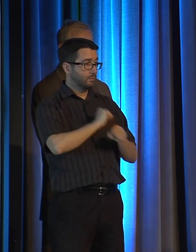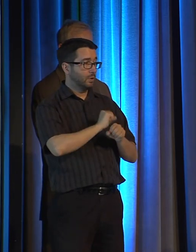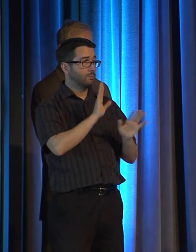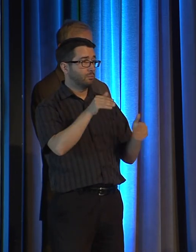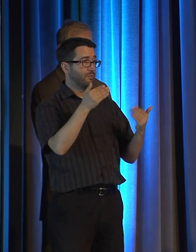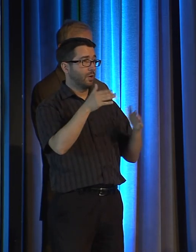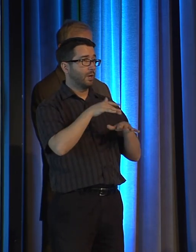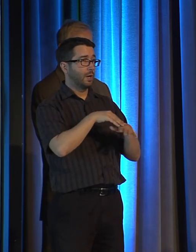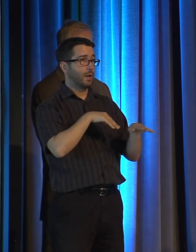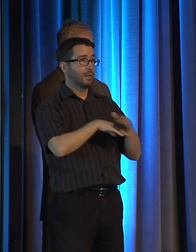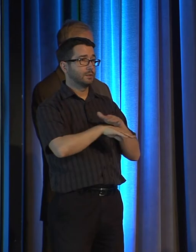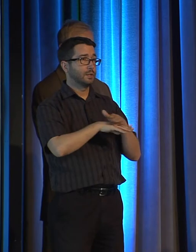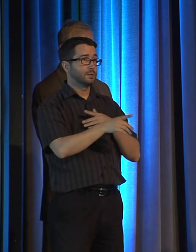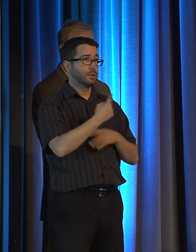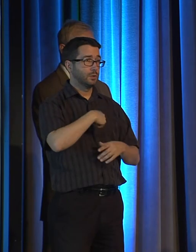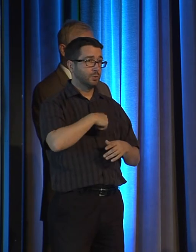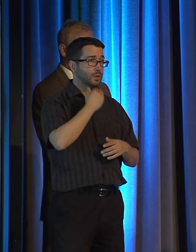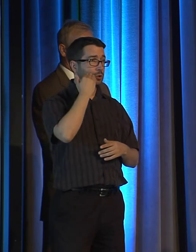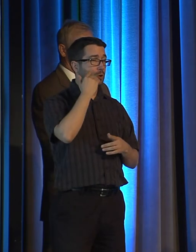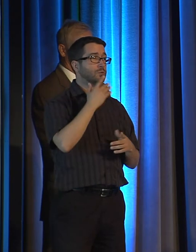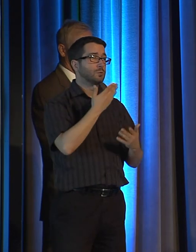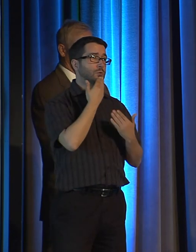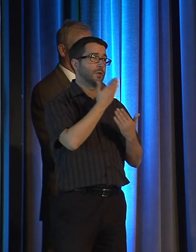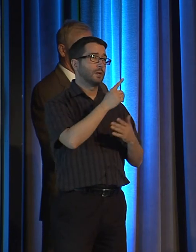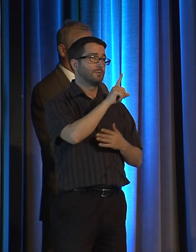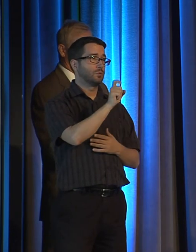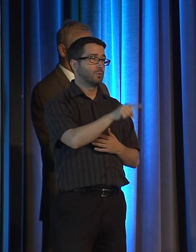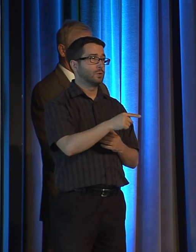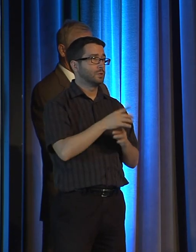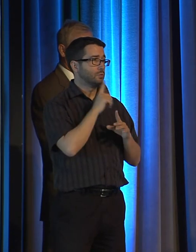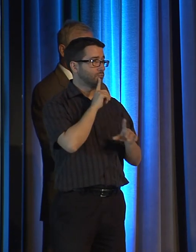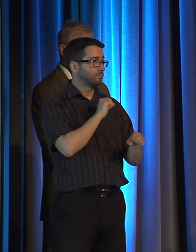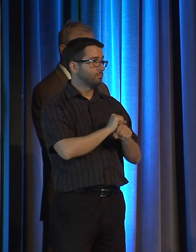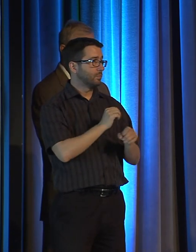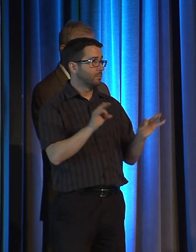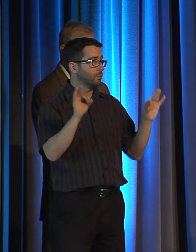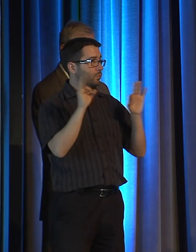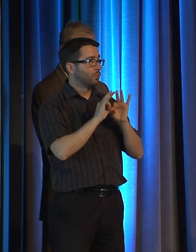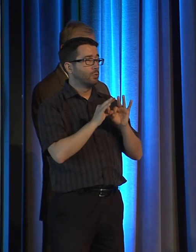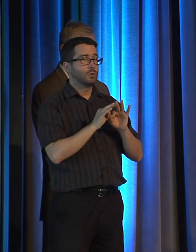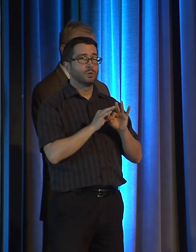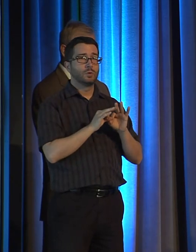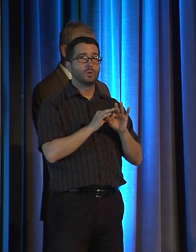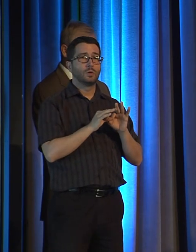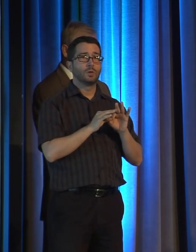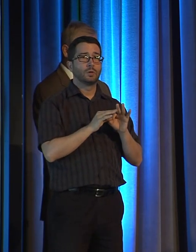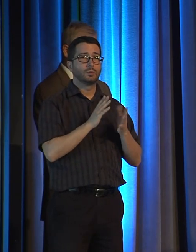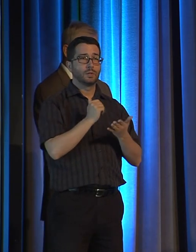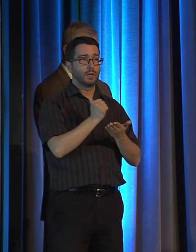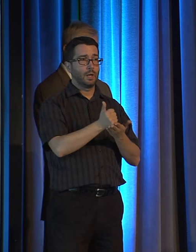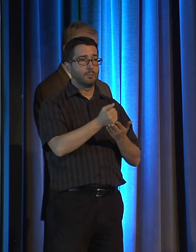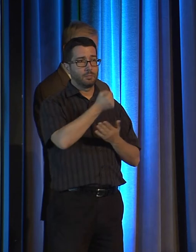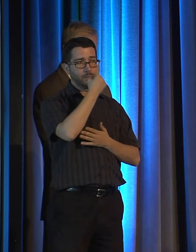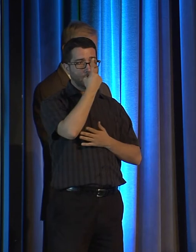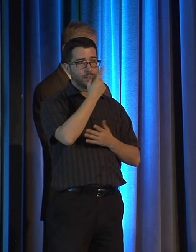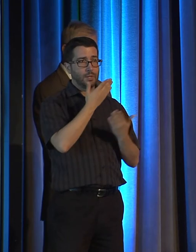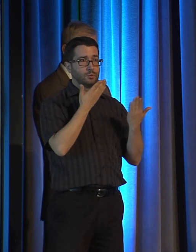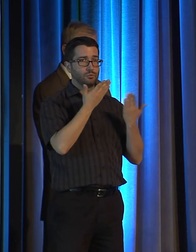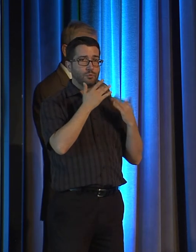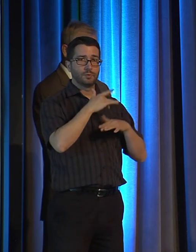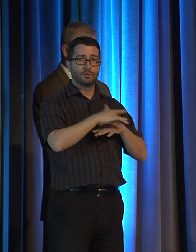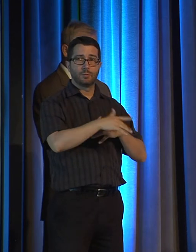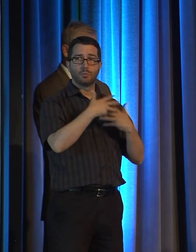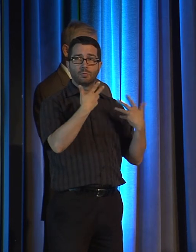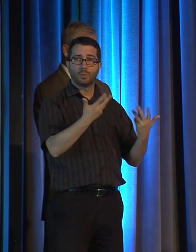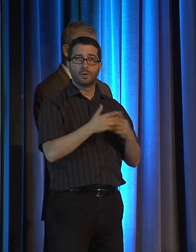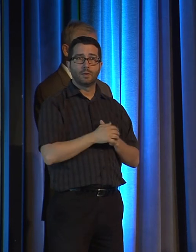we're doing that? So thank you very much for your question. It's really important to be able to help people understand the services available to